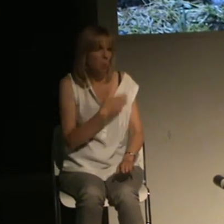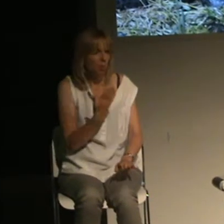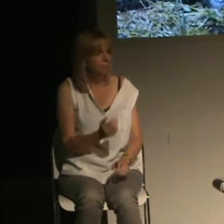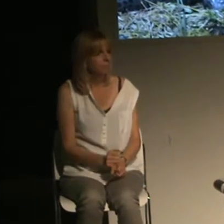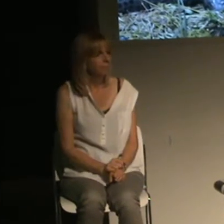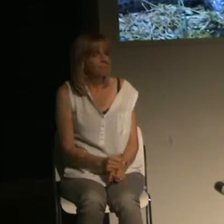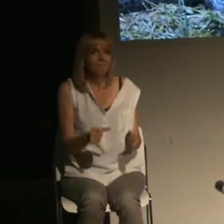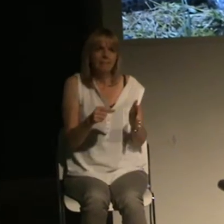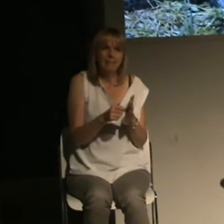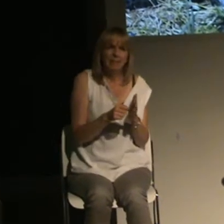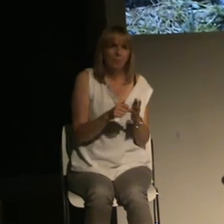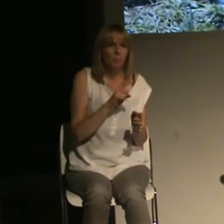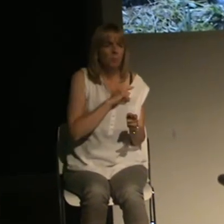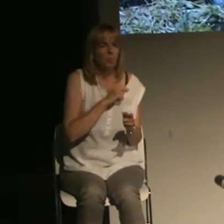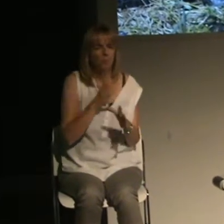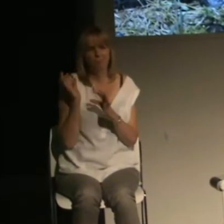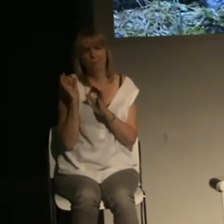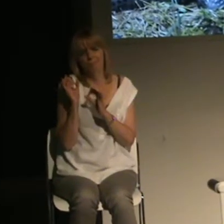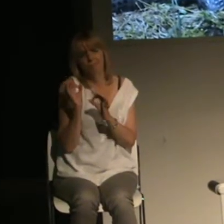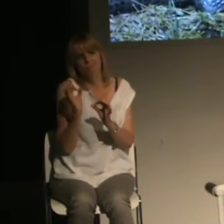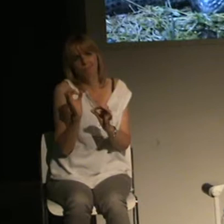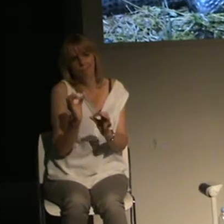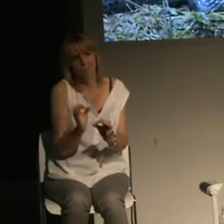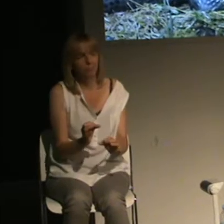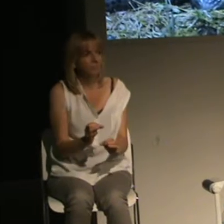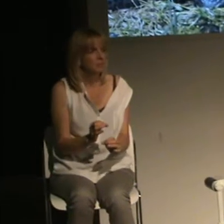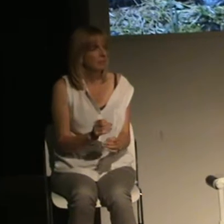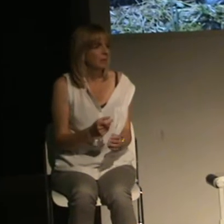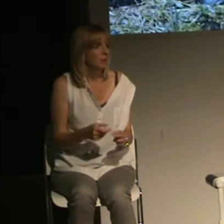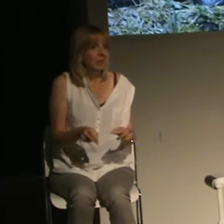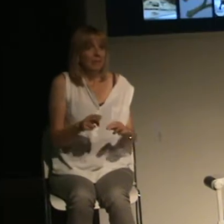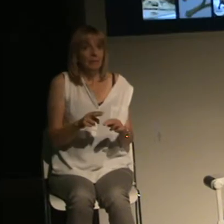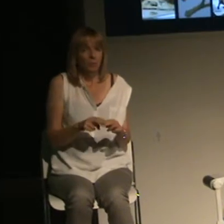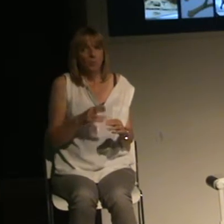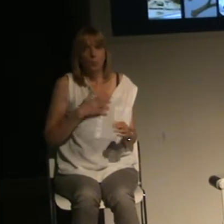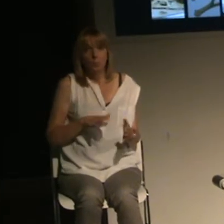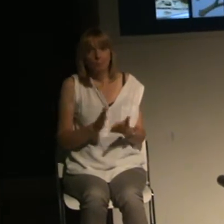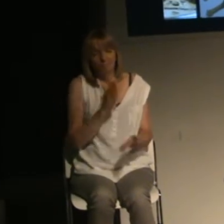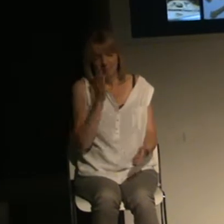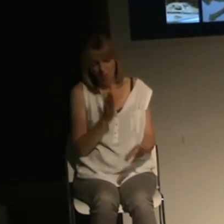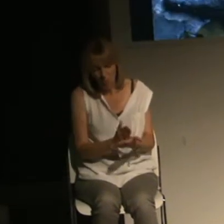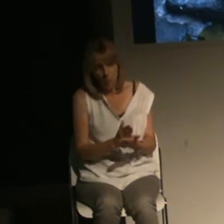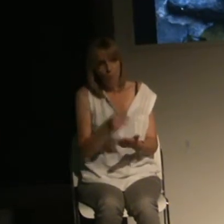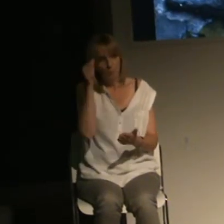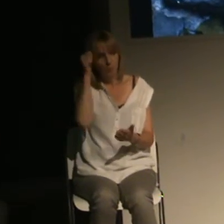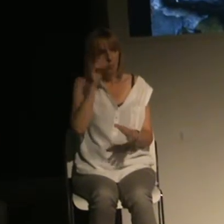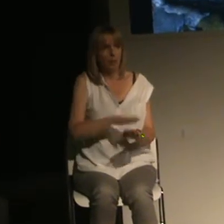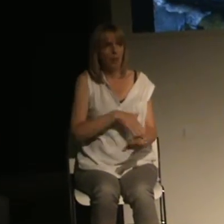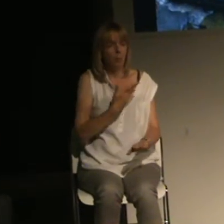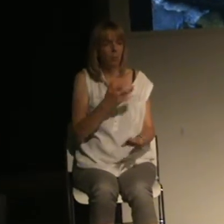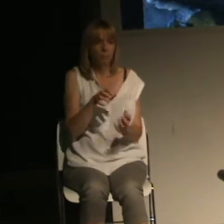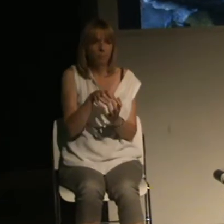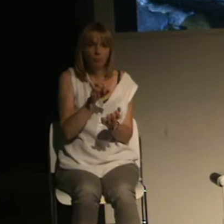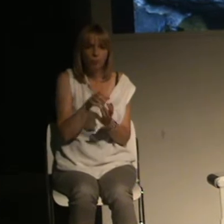one because they live a long time. So for us to be sure how long crocodiles live, we've got to hatch an